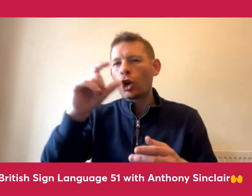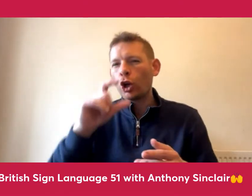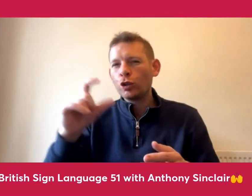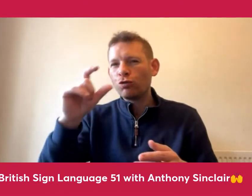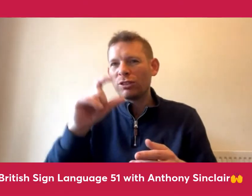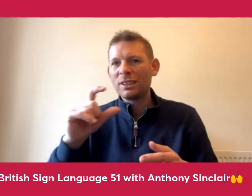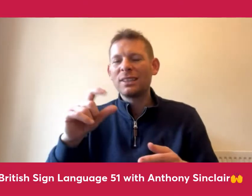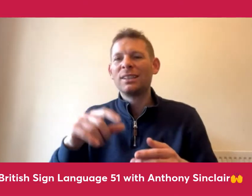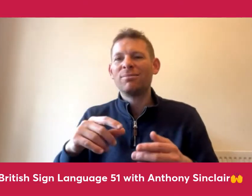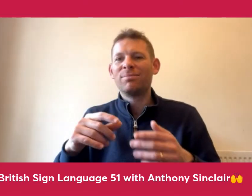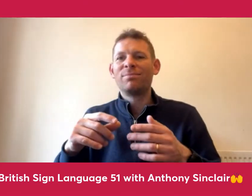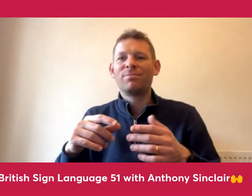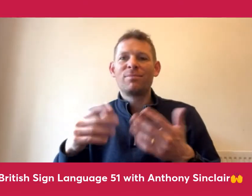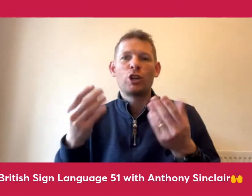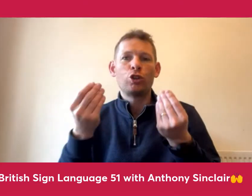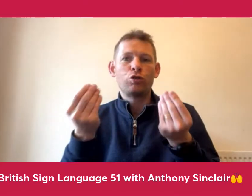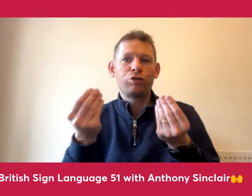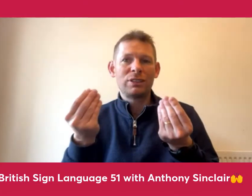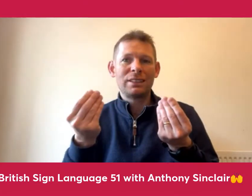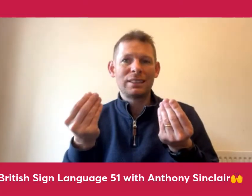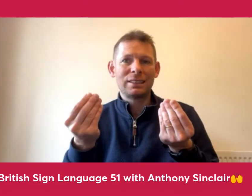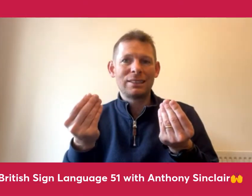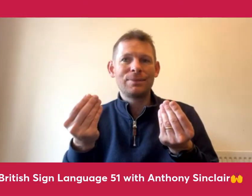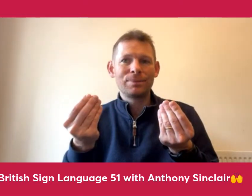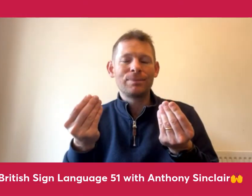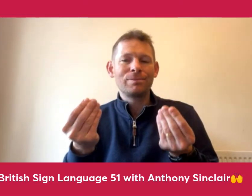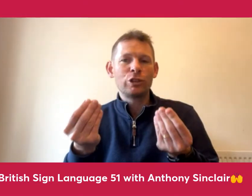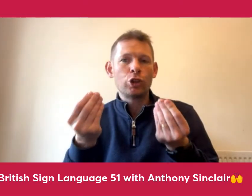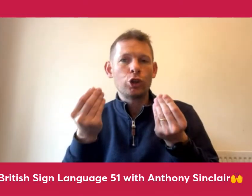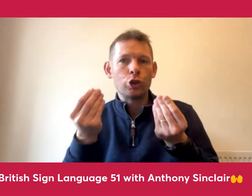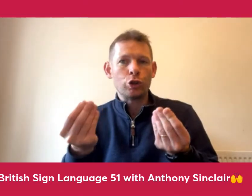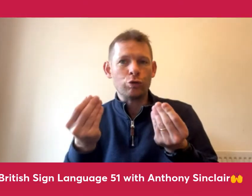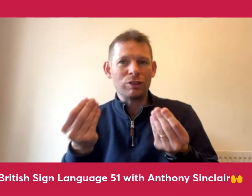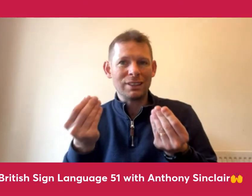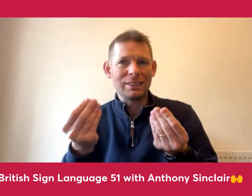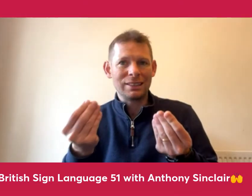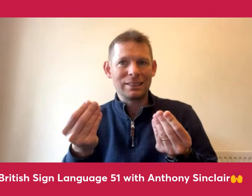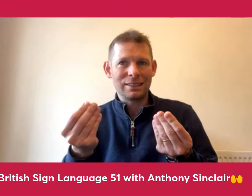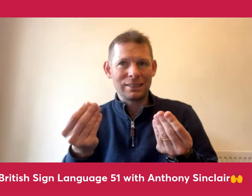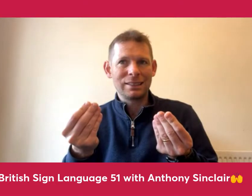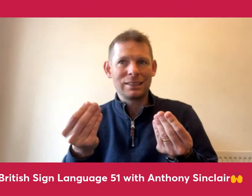Then we learned some countries. We learned how to sign Greece,